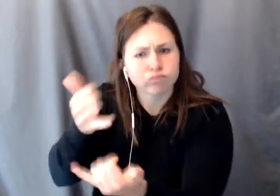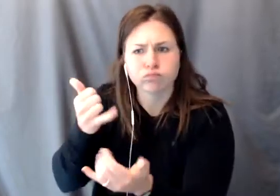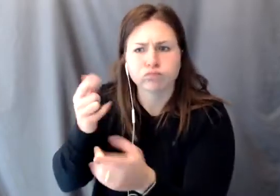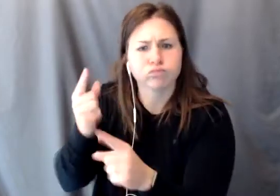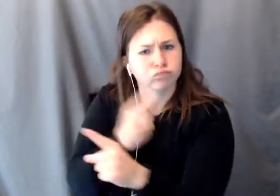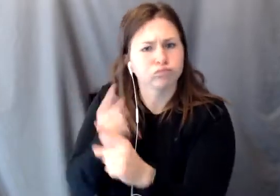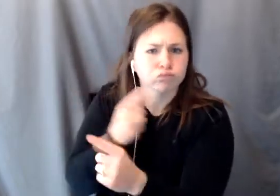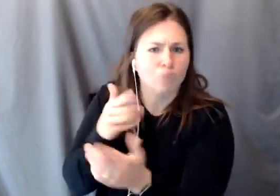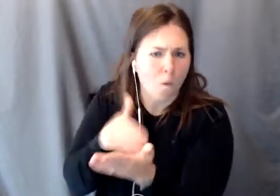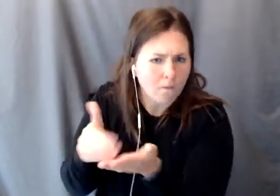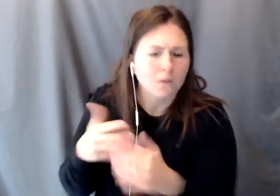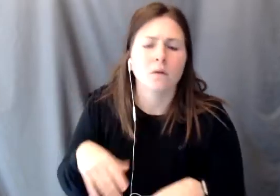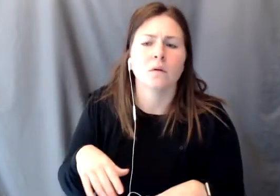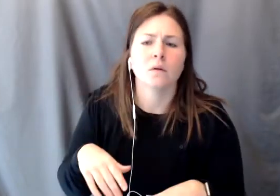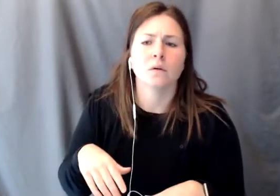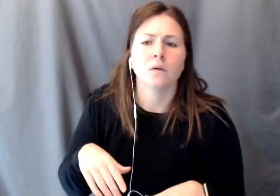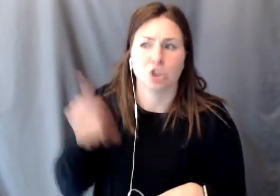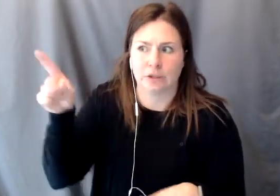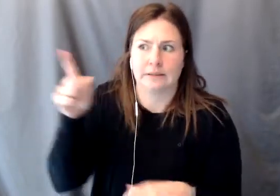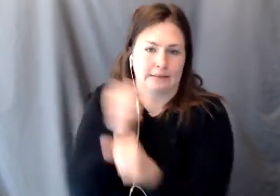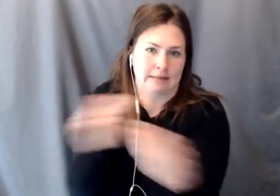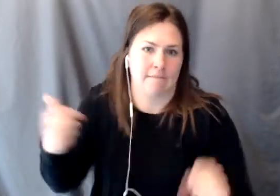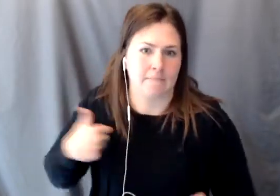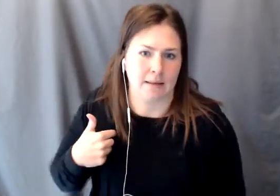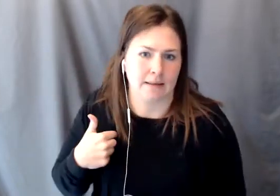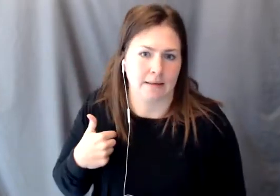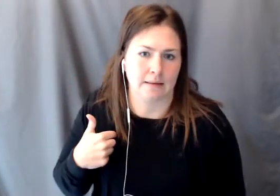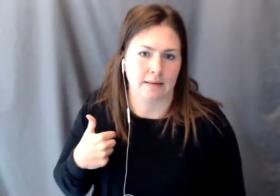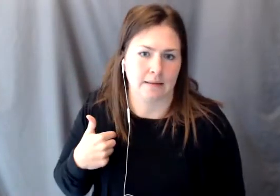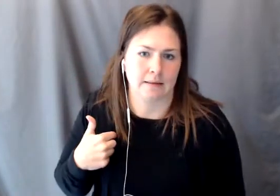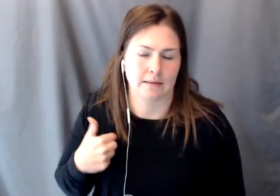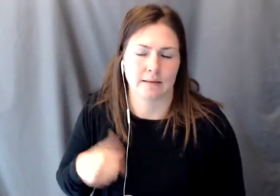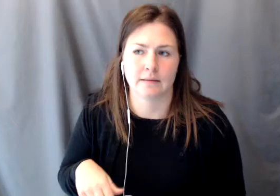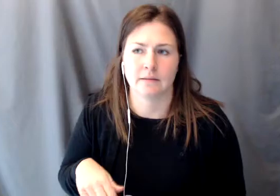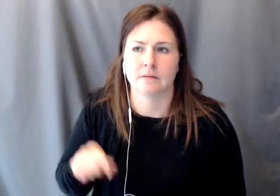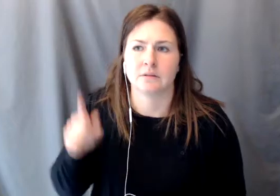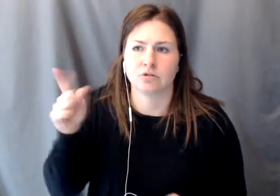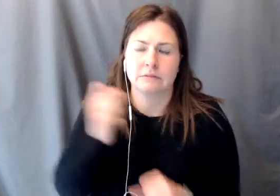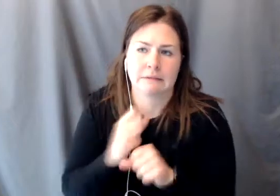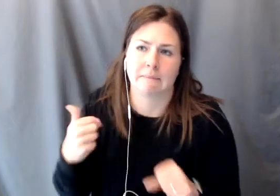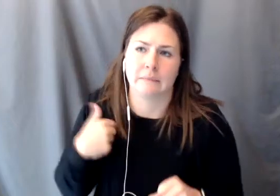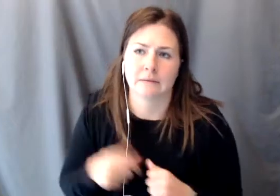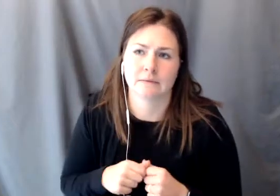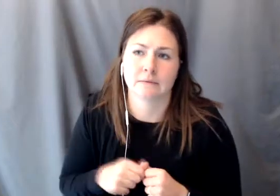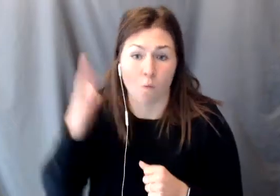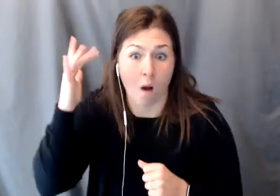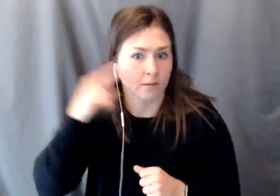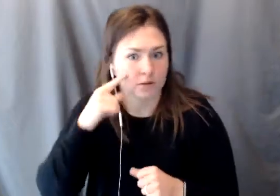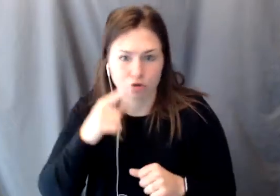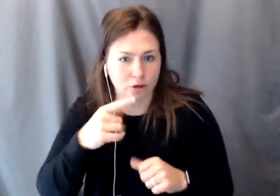just saved me. Because she kept me in the flow of the foundation of regular